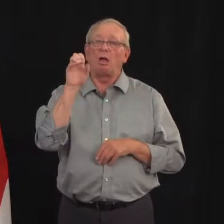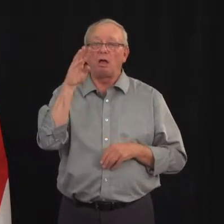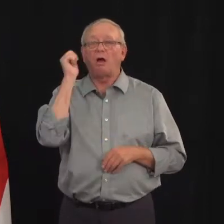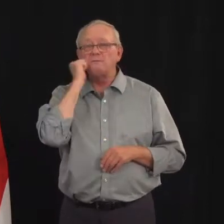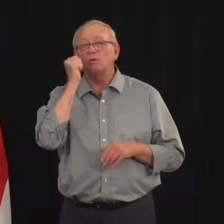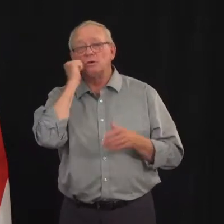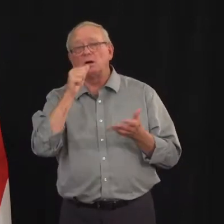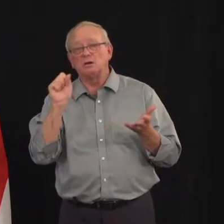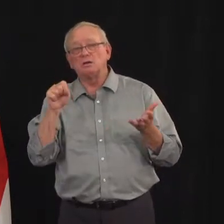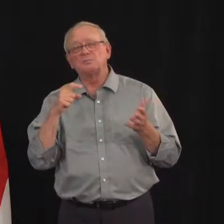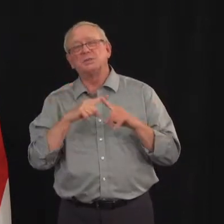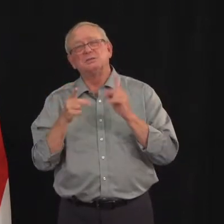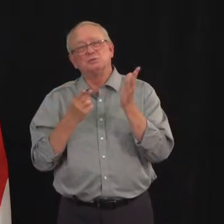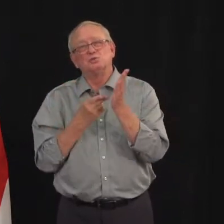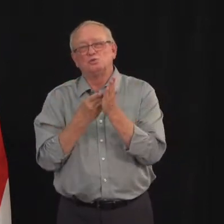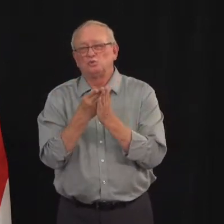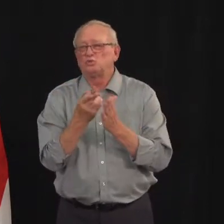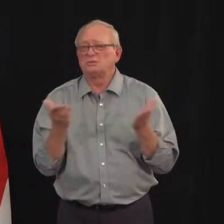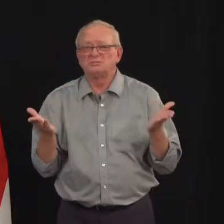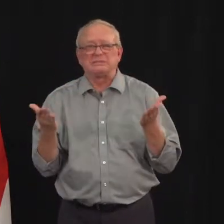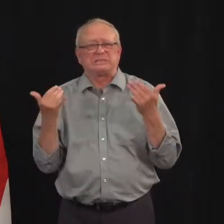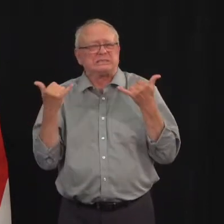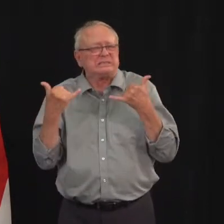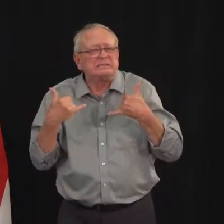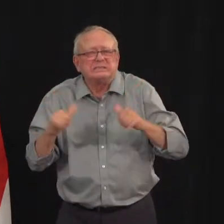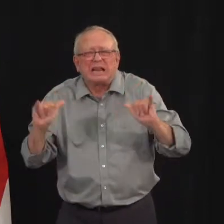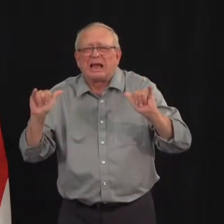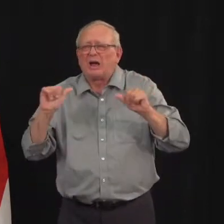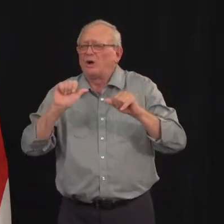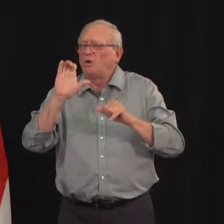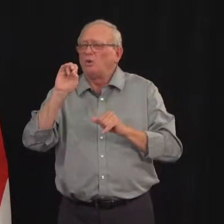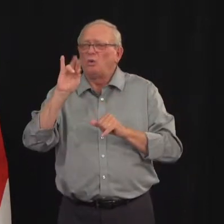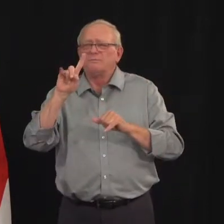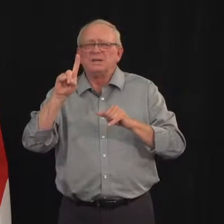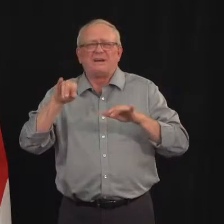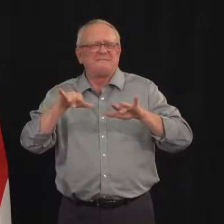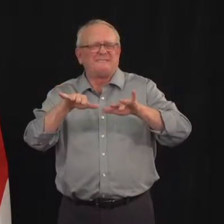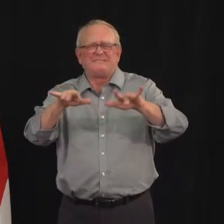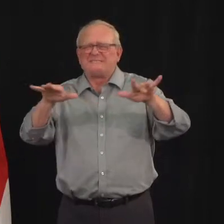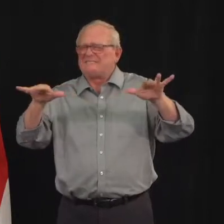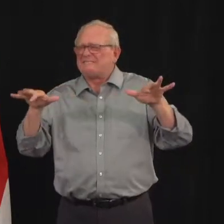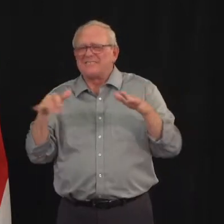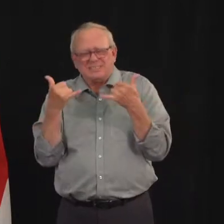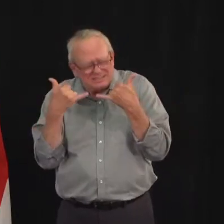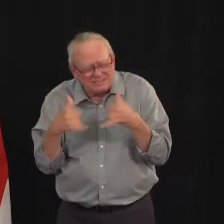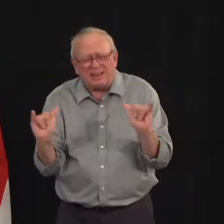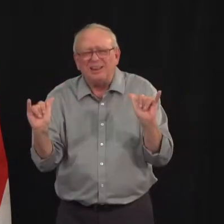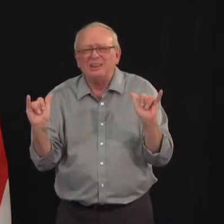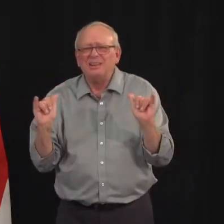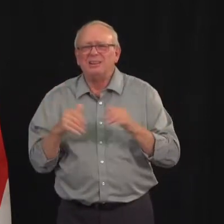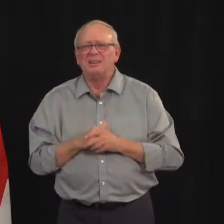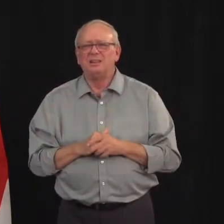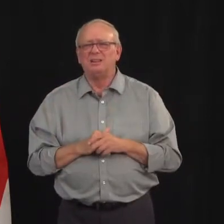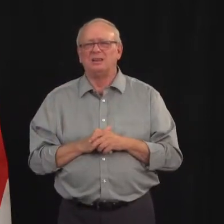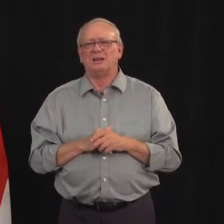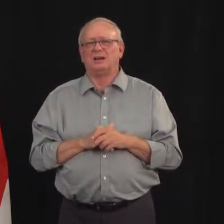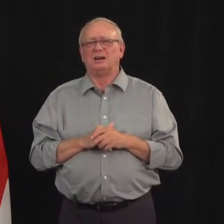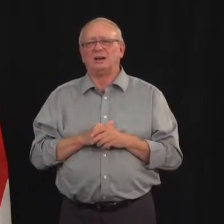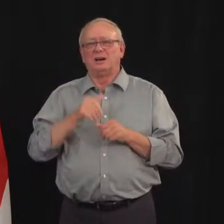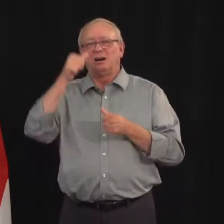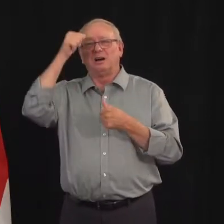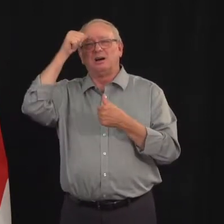here. You may remember a few months ago I talked about COVID-19 as a wall of water heading towards